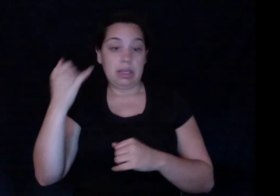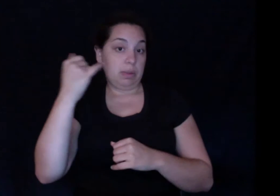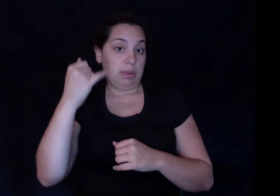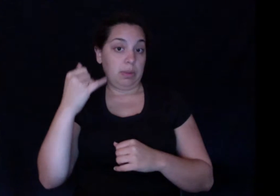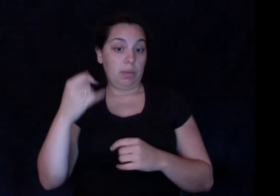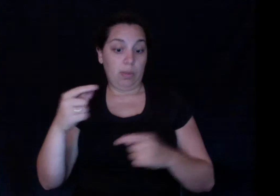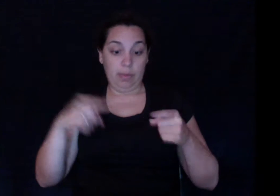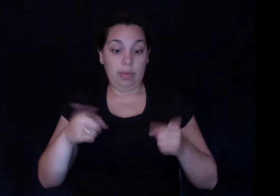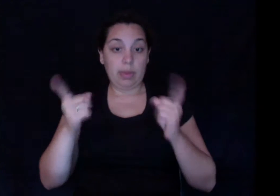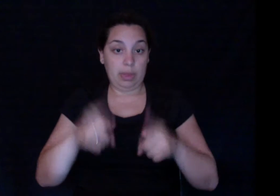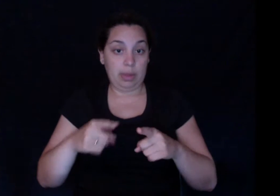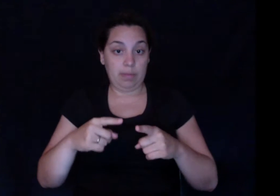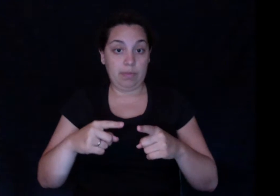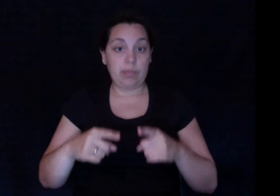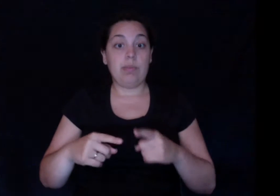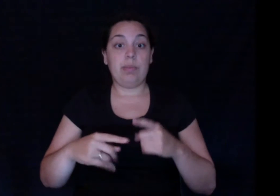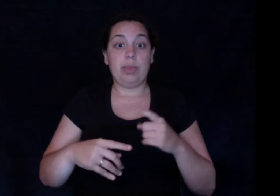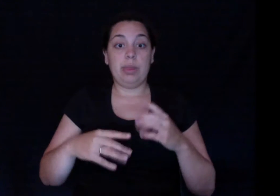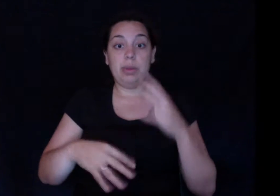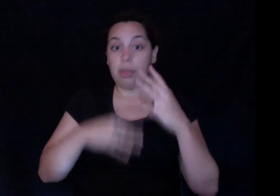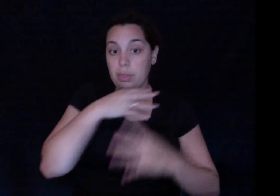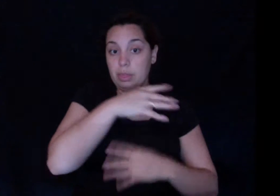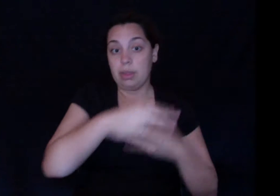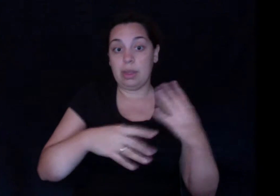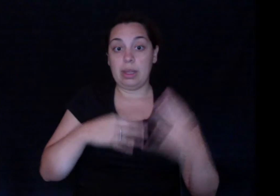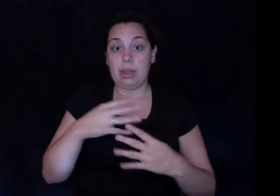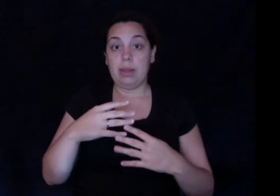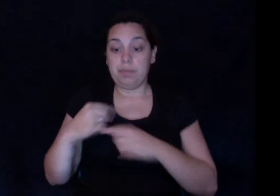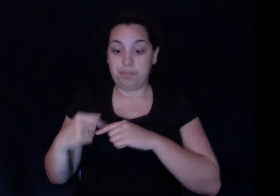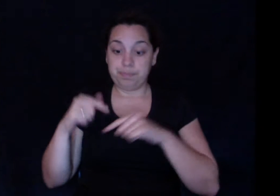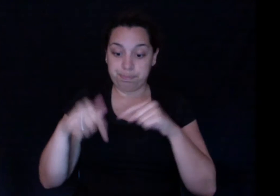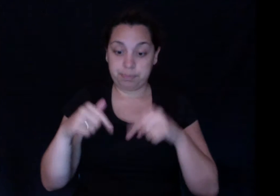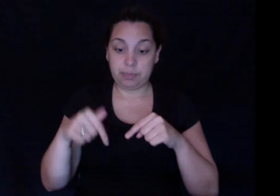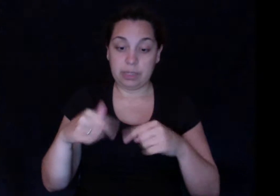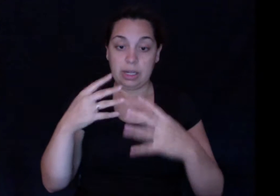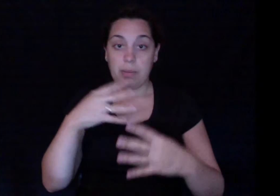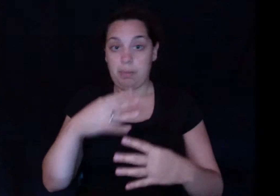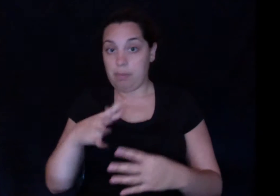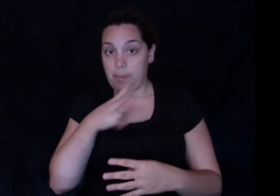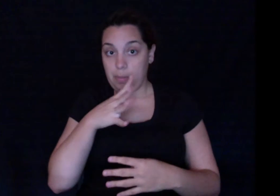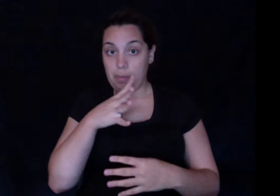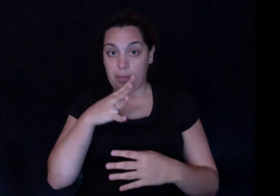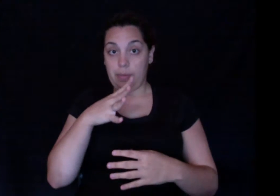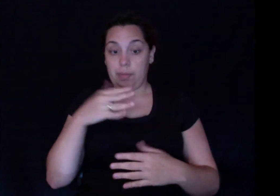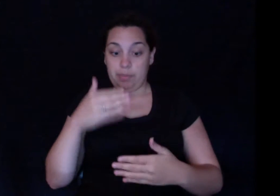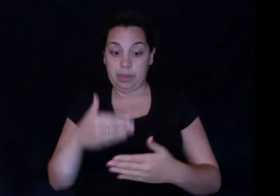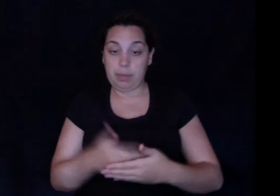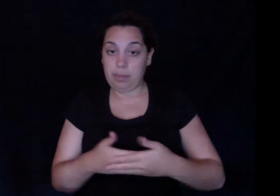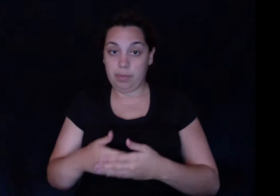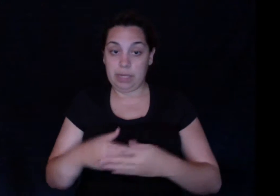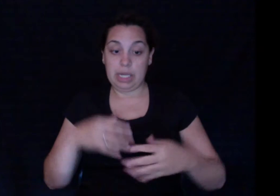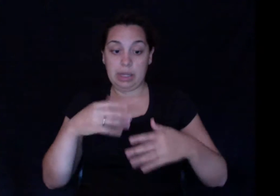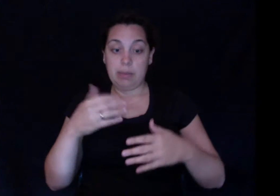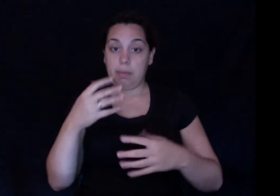that happens with a first baby, the second time the mother has a baby, those antibodies that the mother